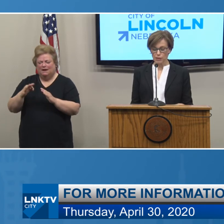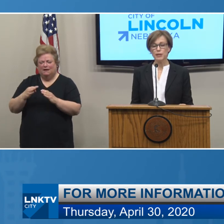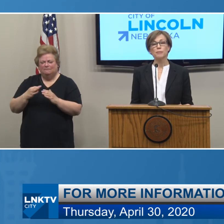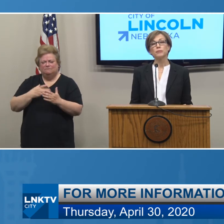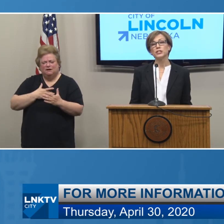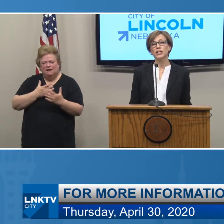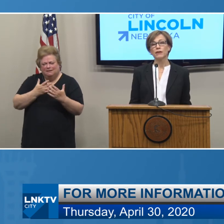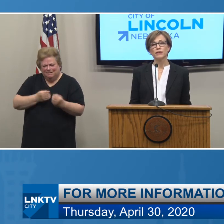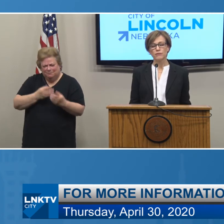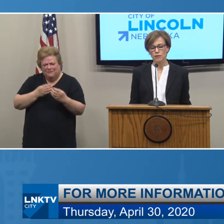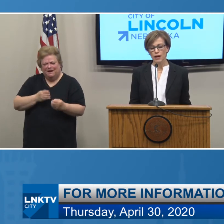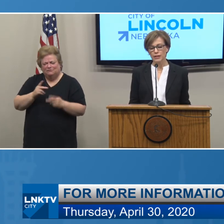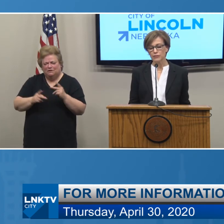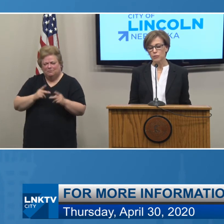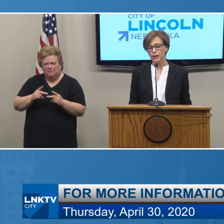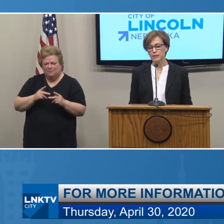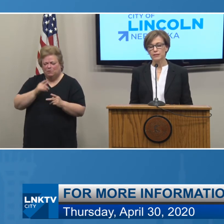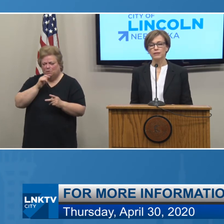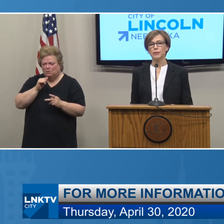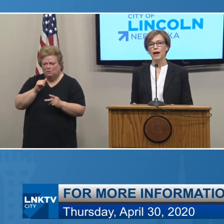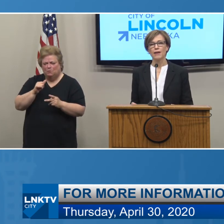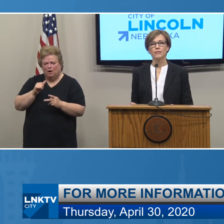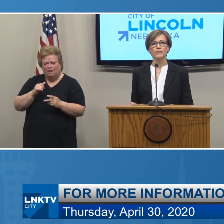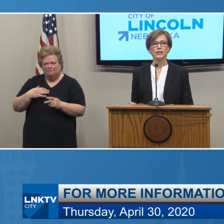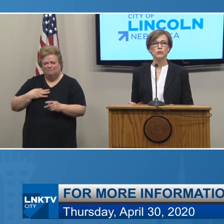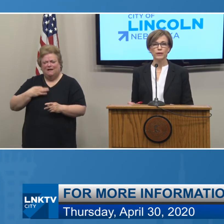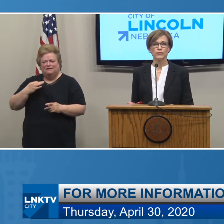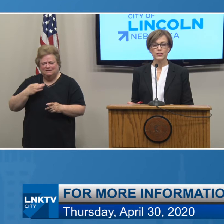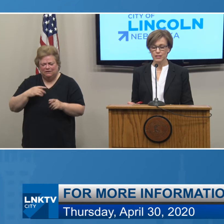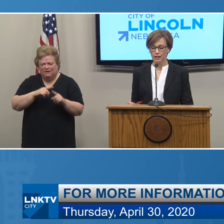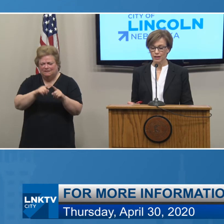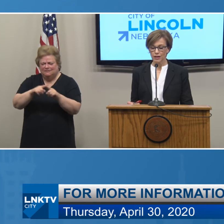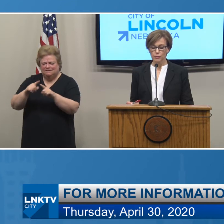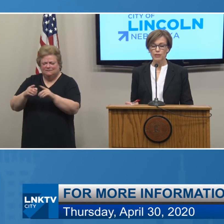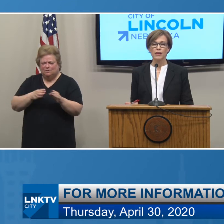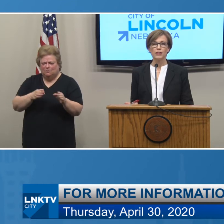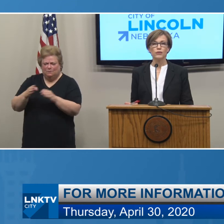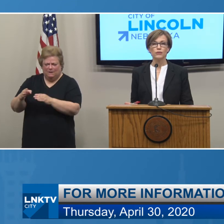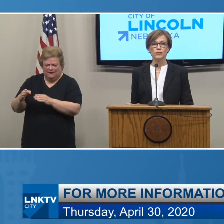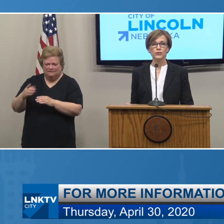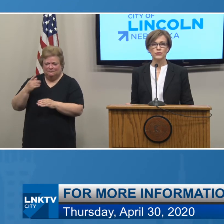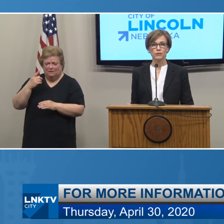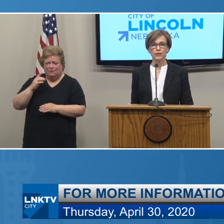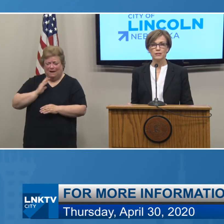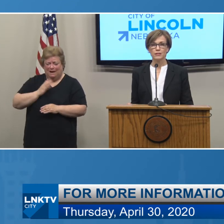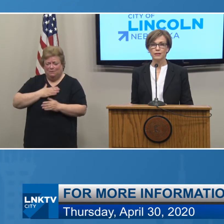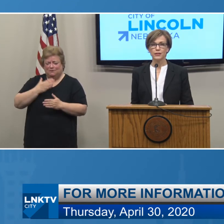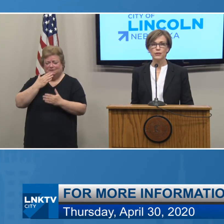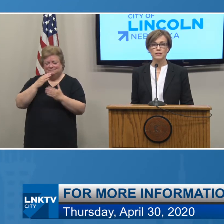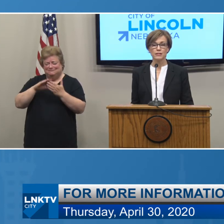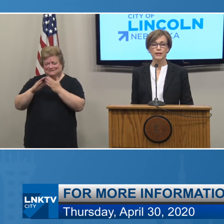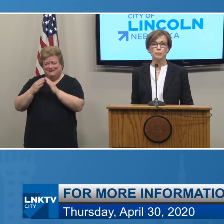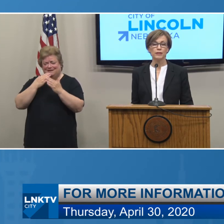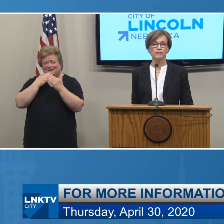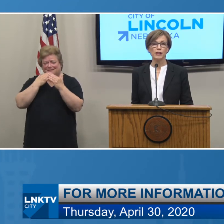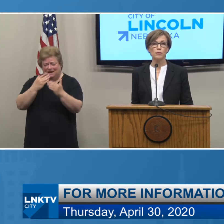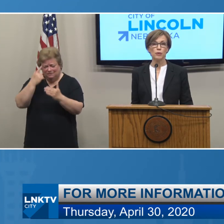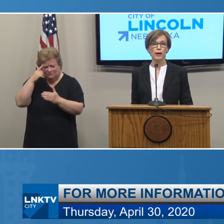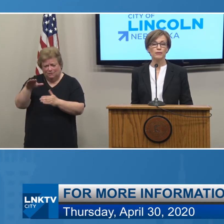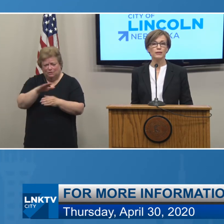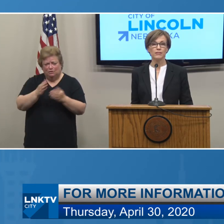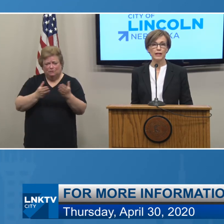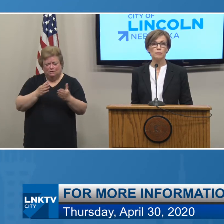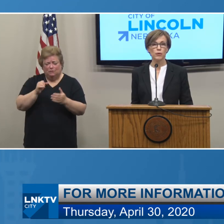who are stepping up and reaching out in a variety of ways. And on behalf of a grateful city, we thank you for your service. And you can sign up and